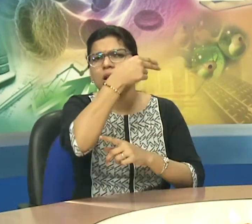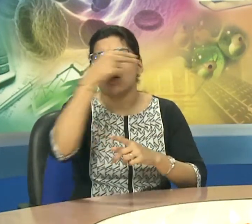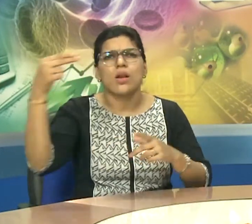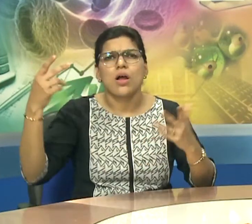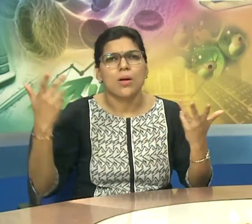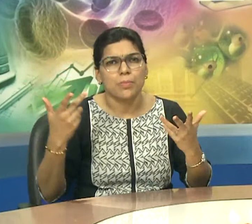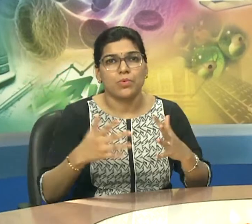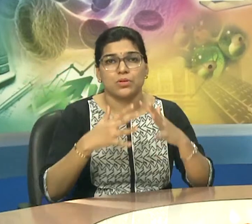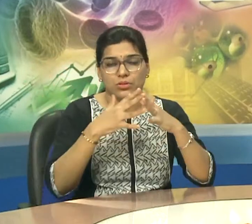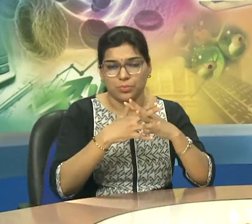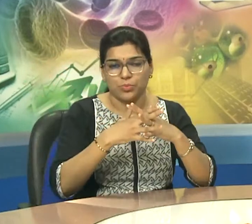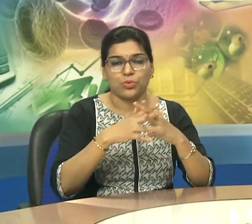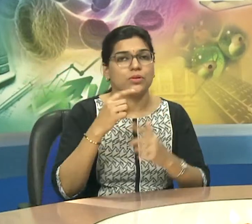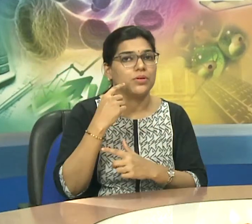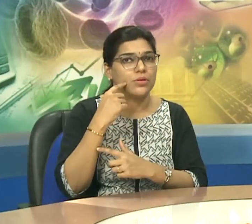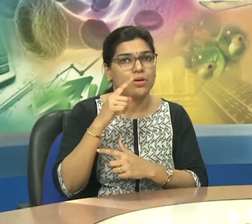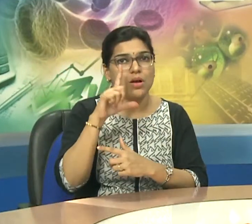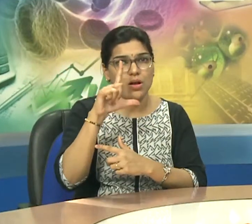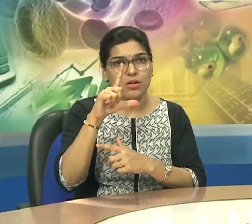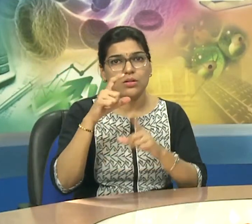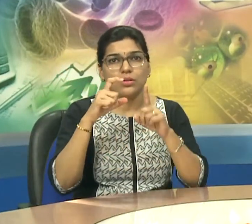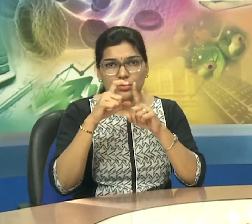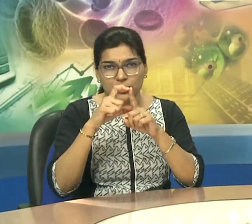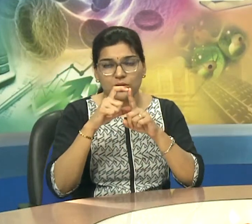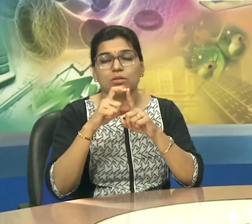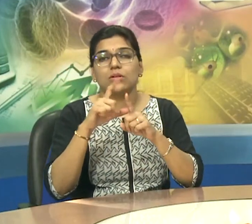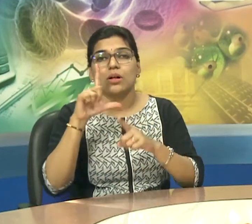are Wildlife Protection Act.